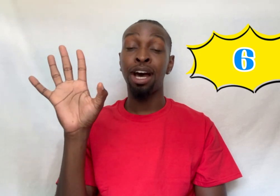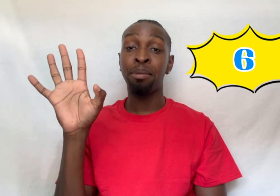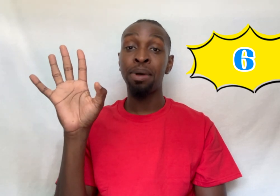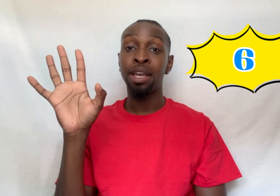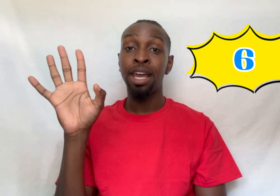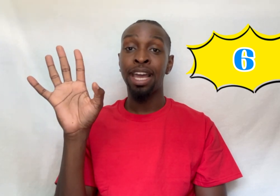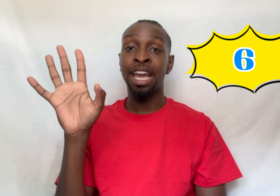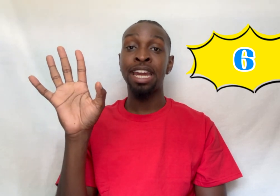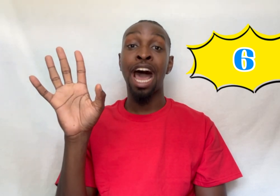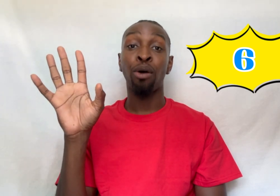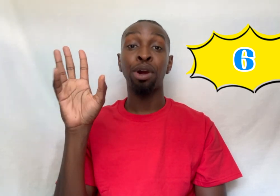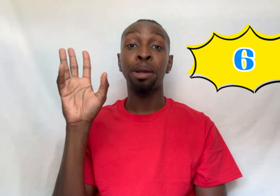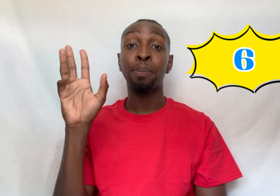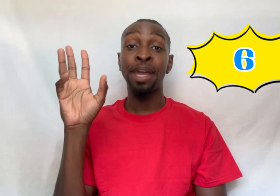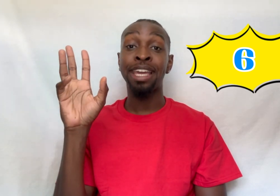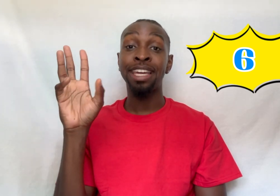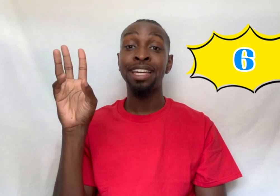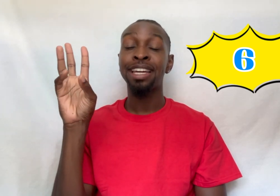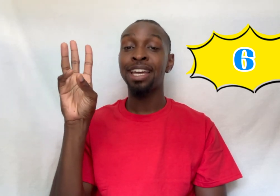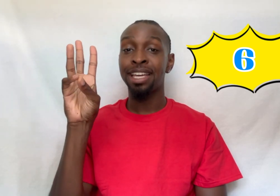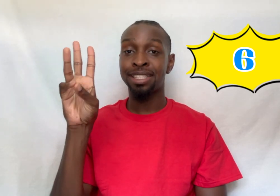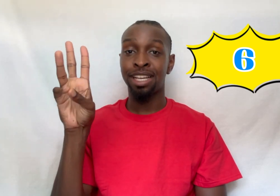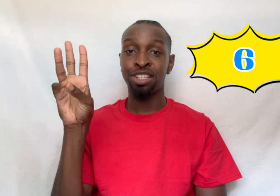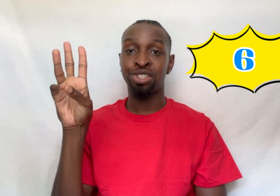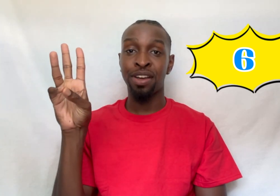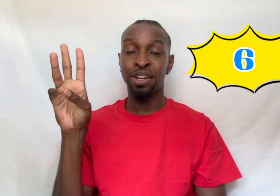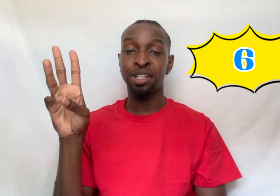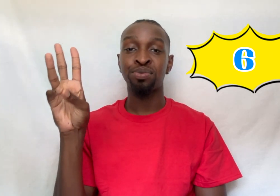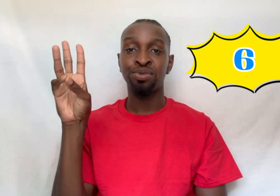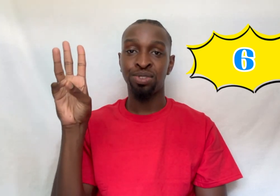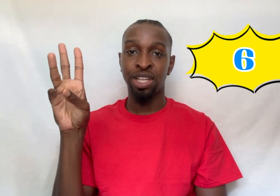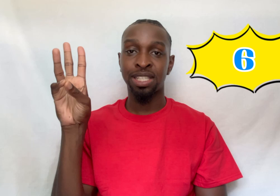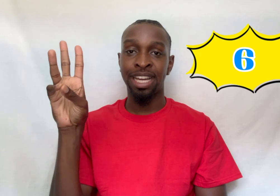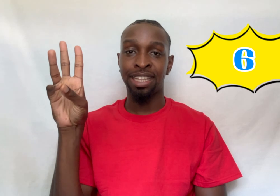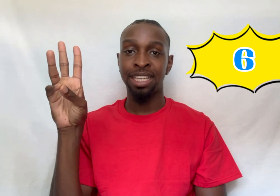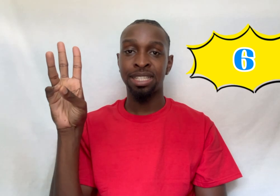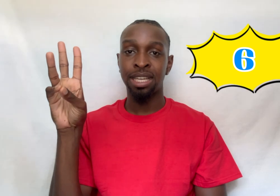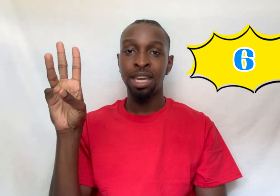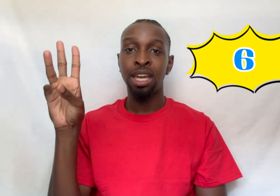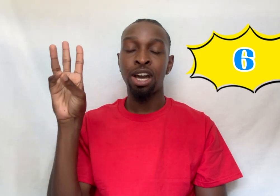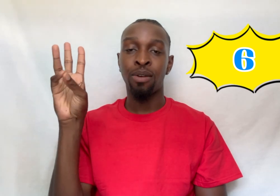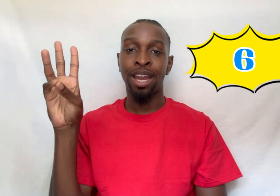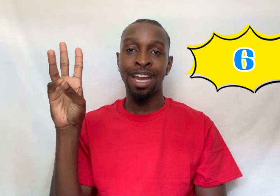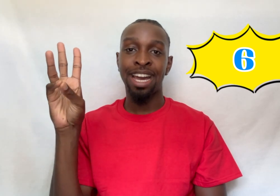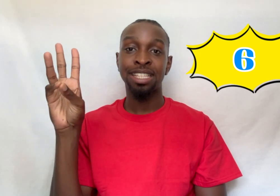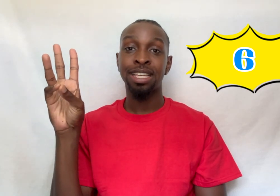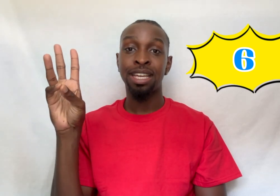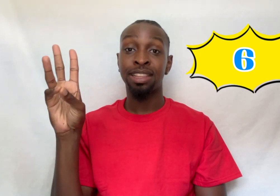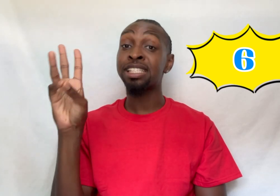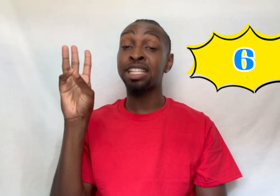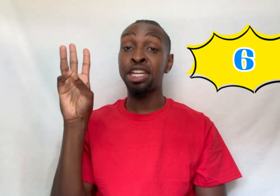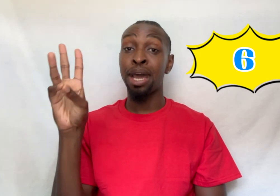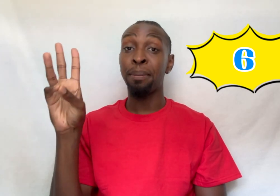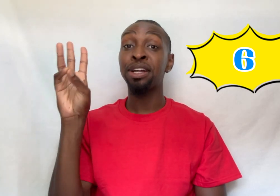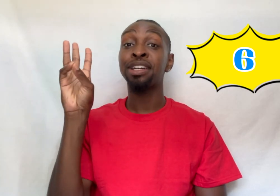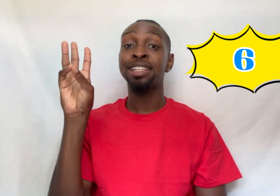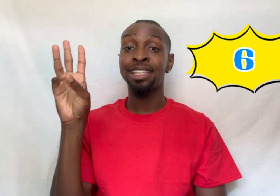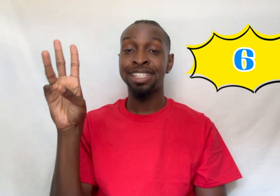thumb and our pinky touch each other, just like this. All right, guys, this is the number